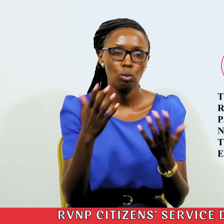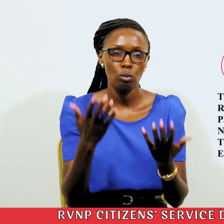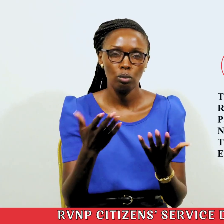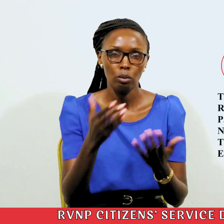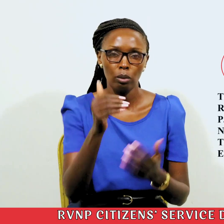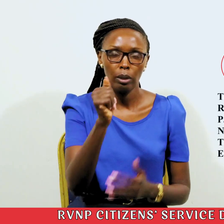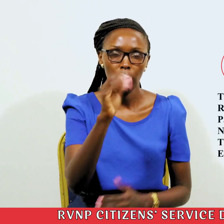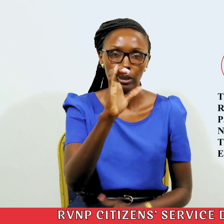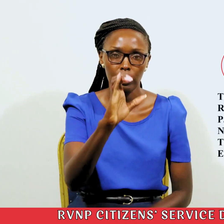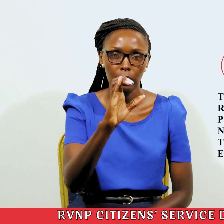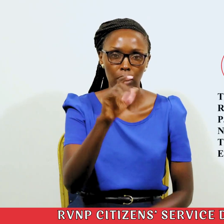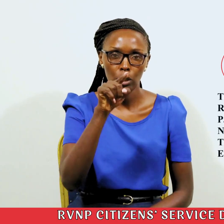principal@rvnp.ac.ke,